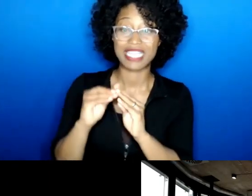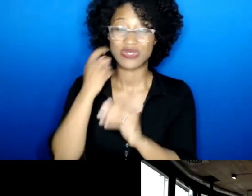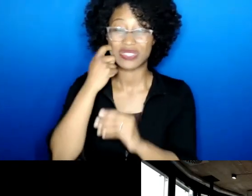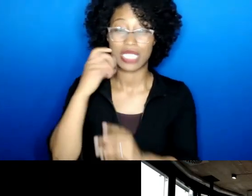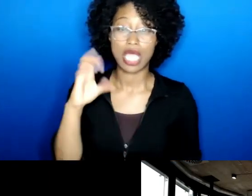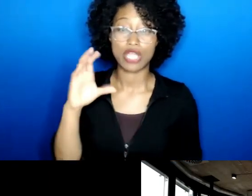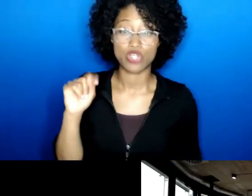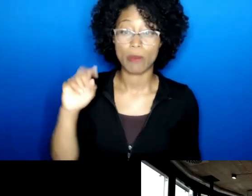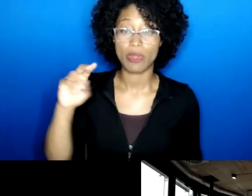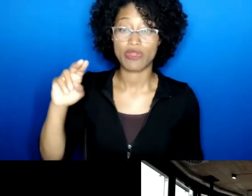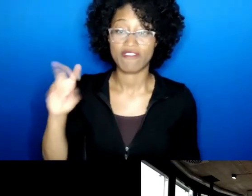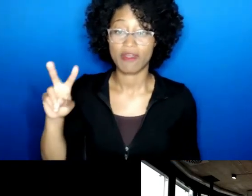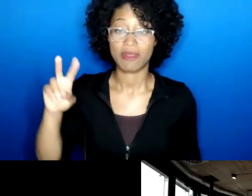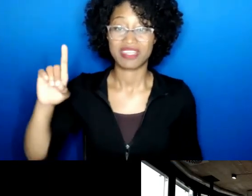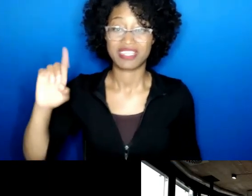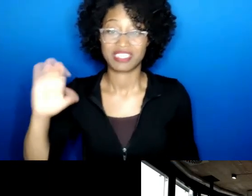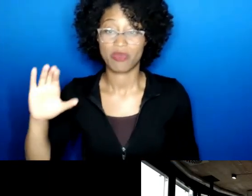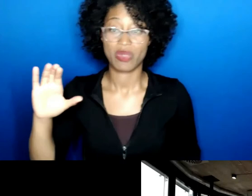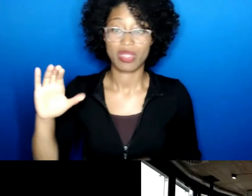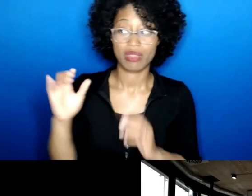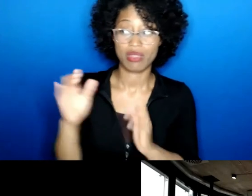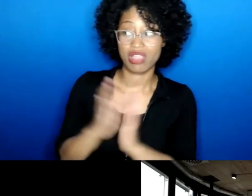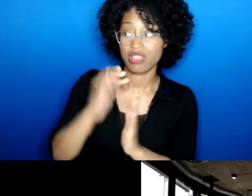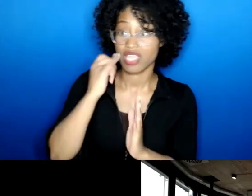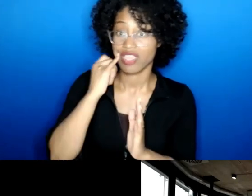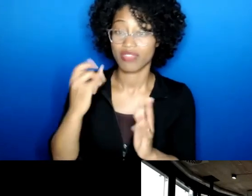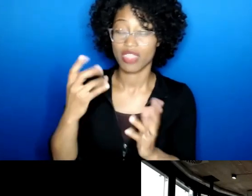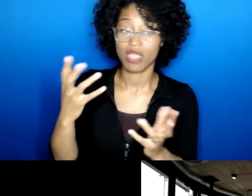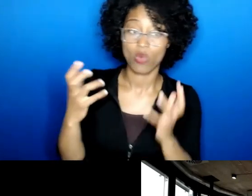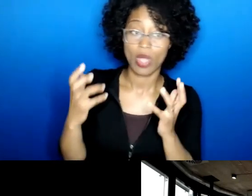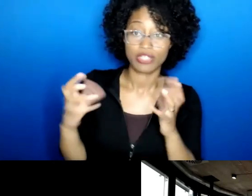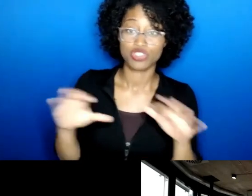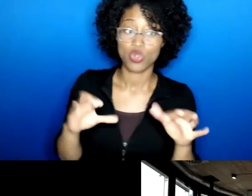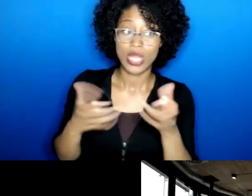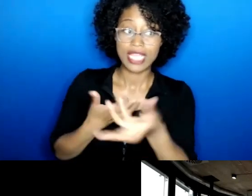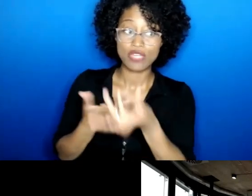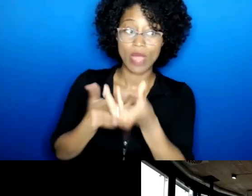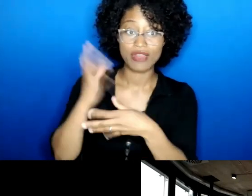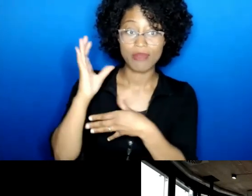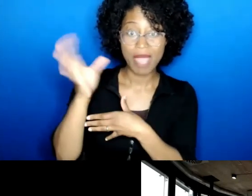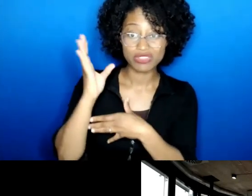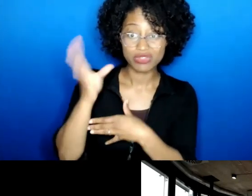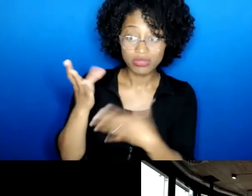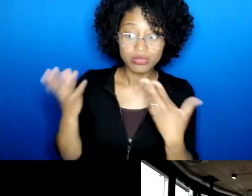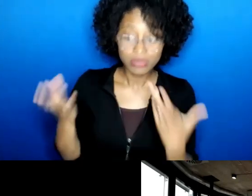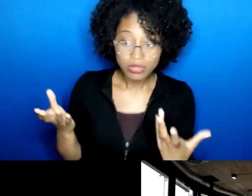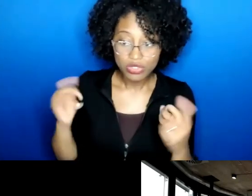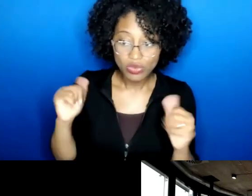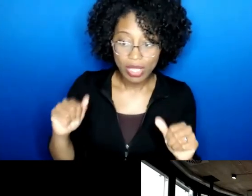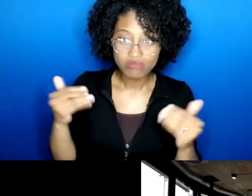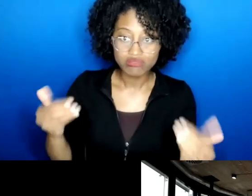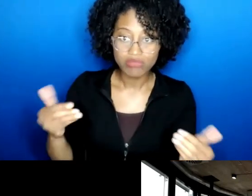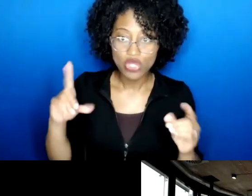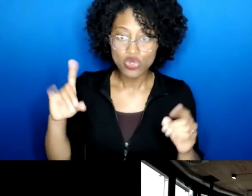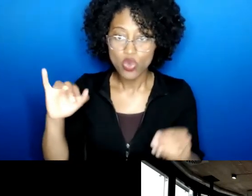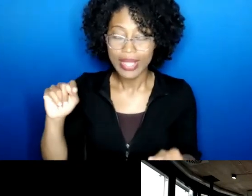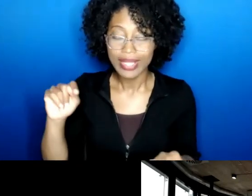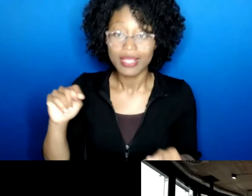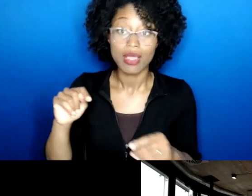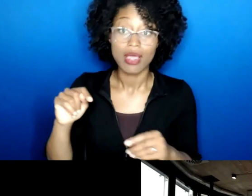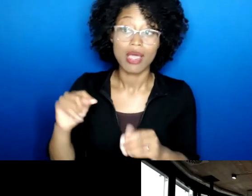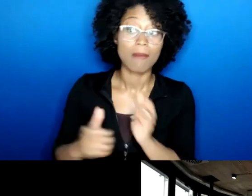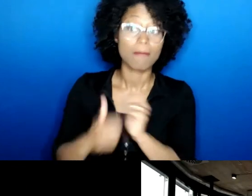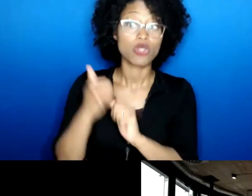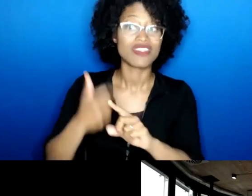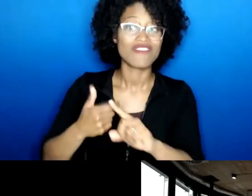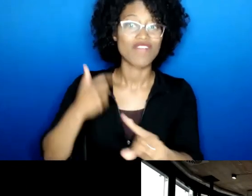November, December, if they wished to do an interactive presentation, they could do so. Many actually came from symposia and